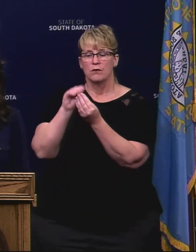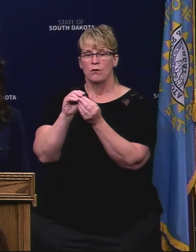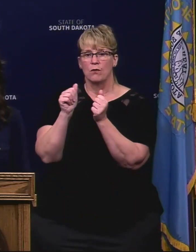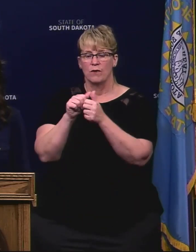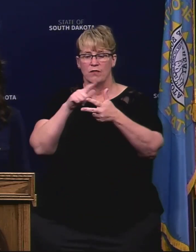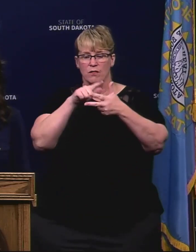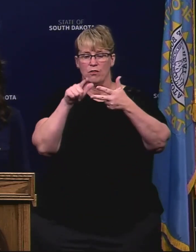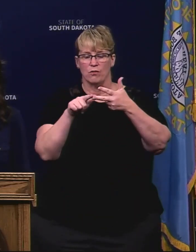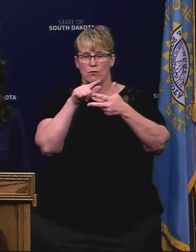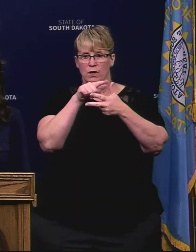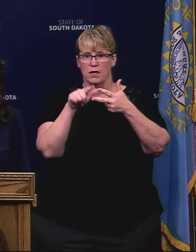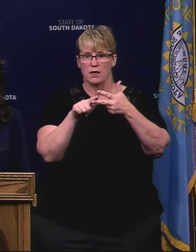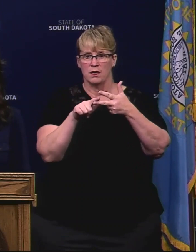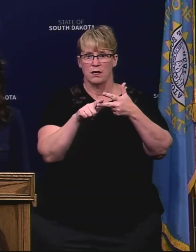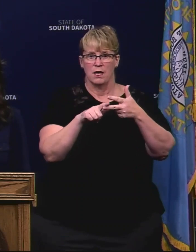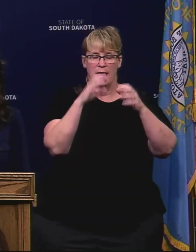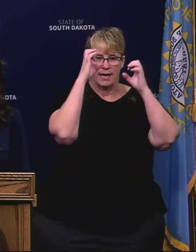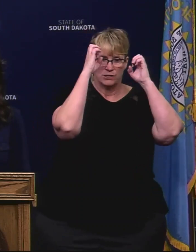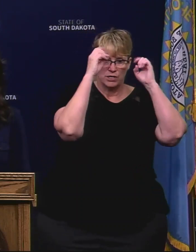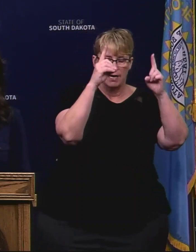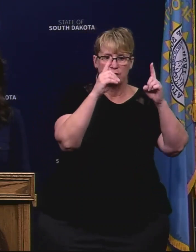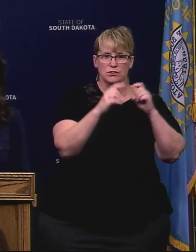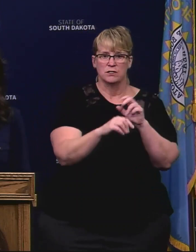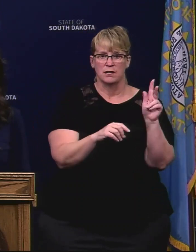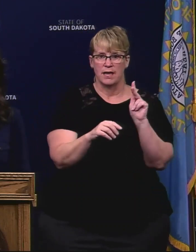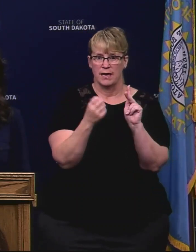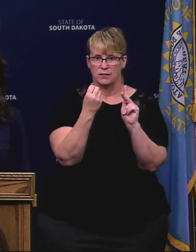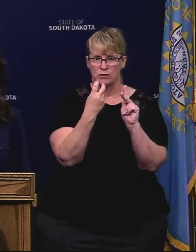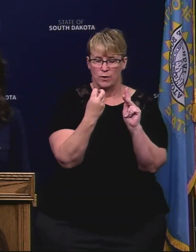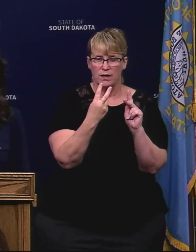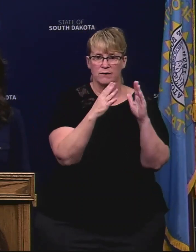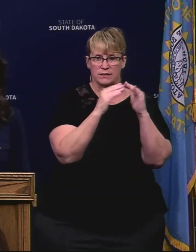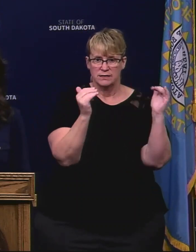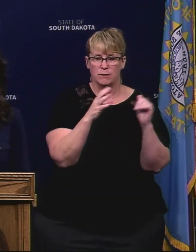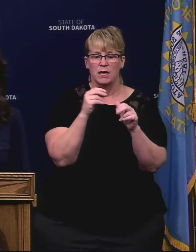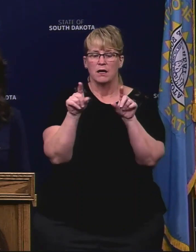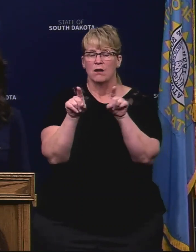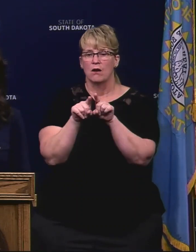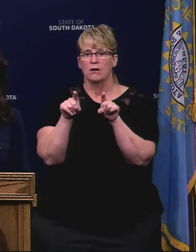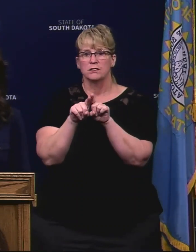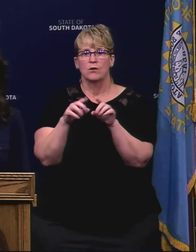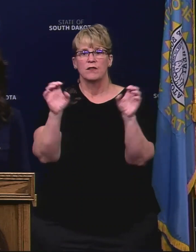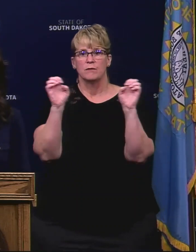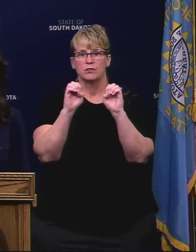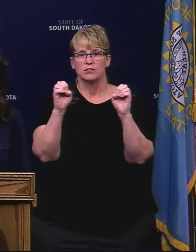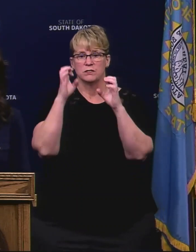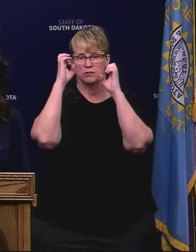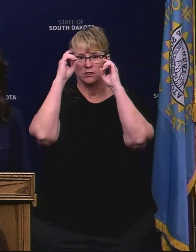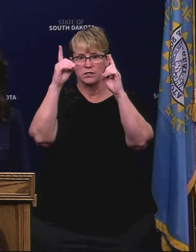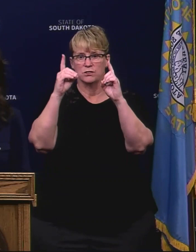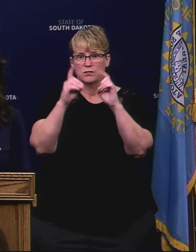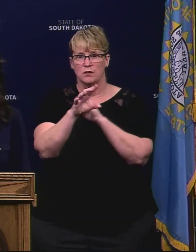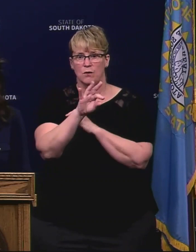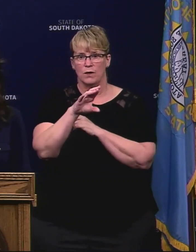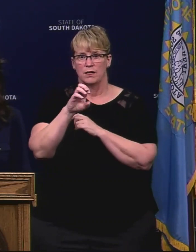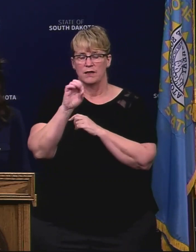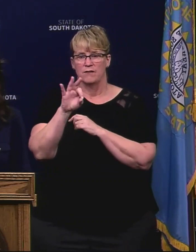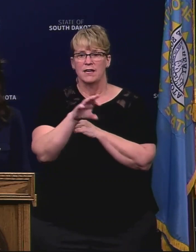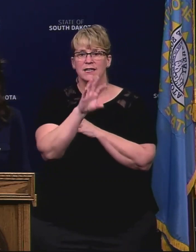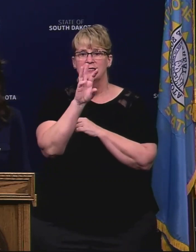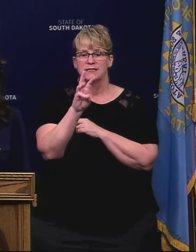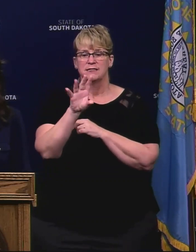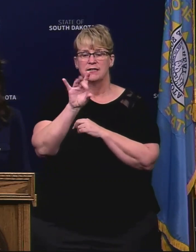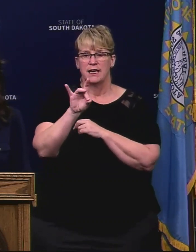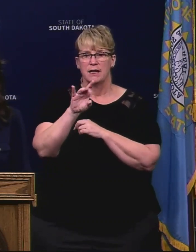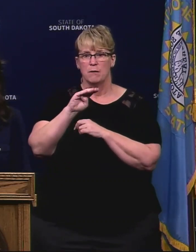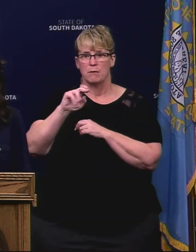the three, secondary education, the K-12 system, and then also the emergency education relief funds is $68 million